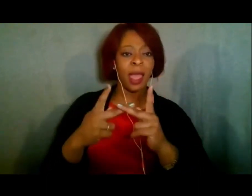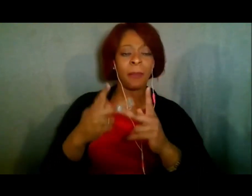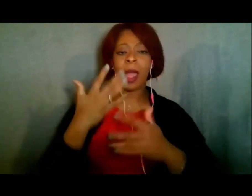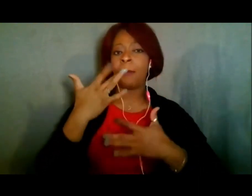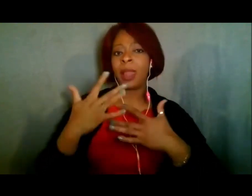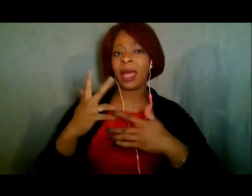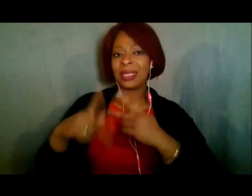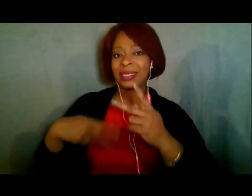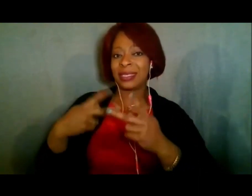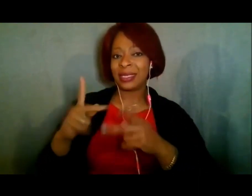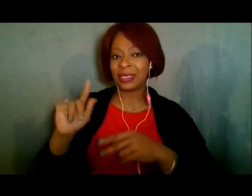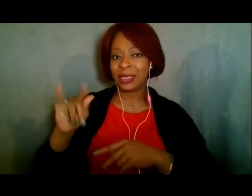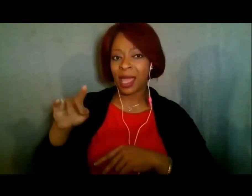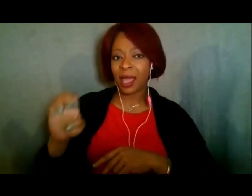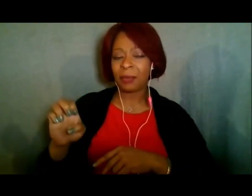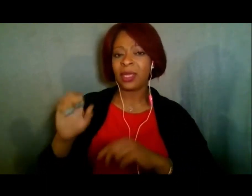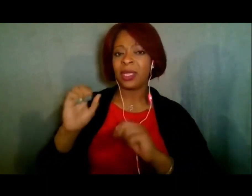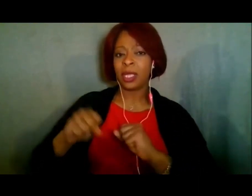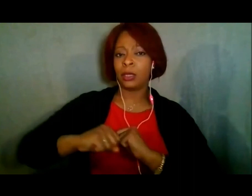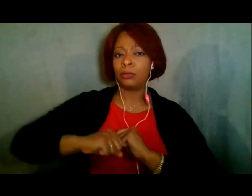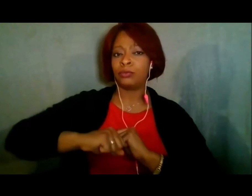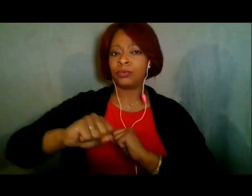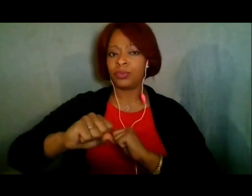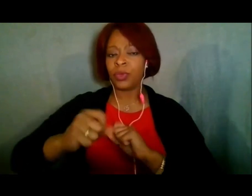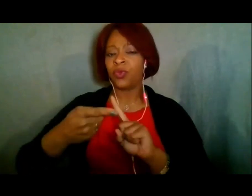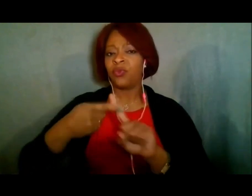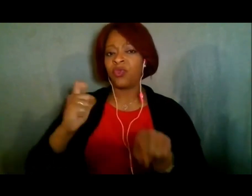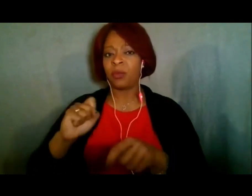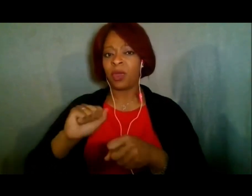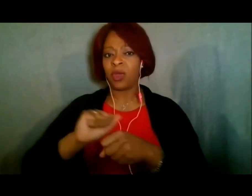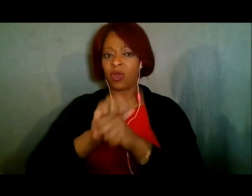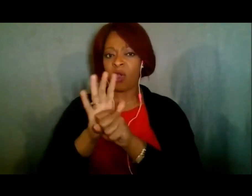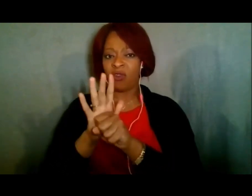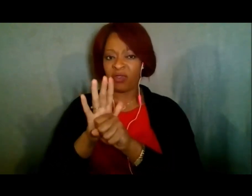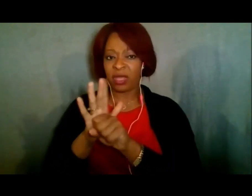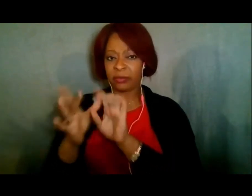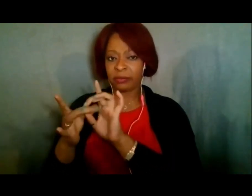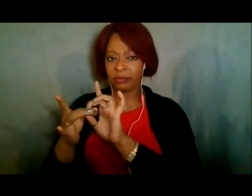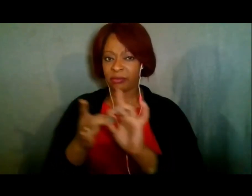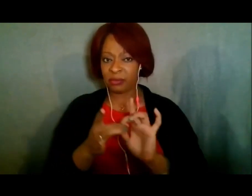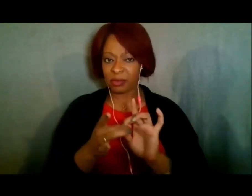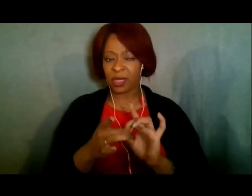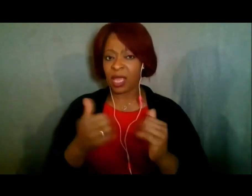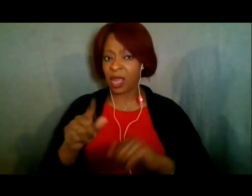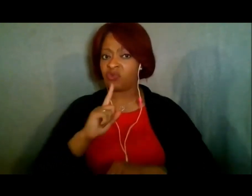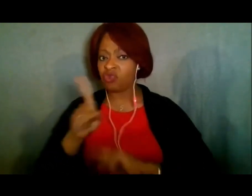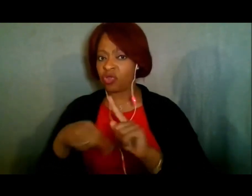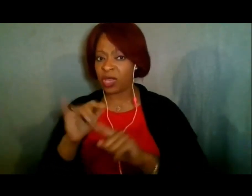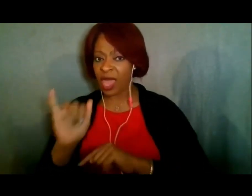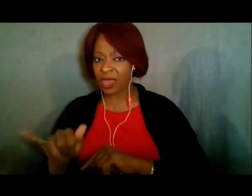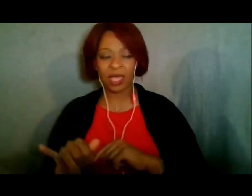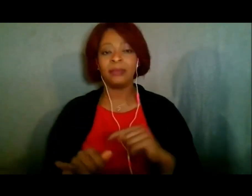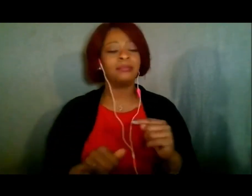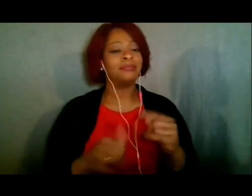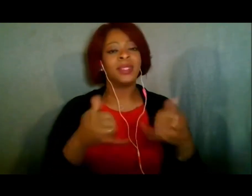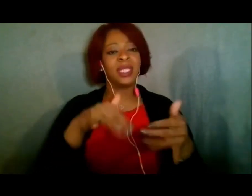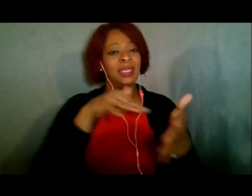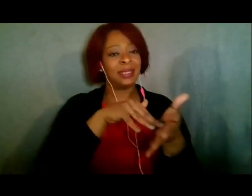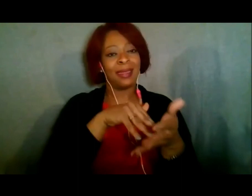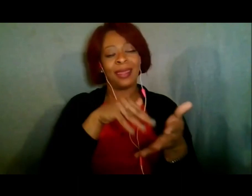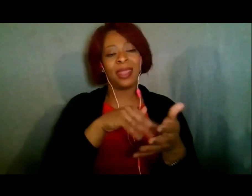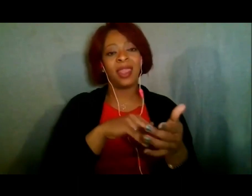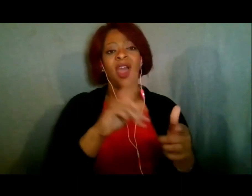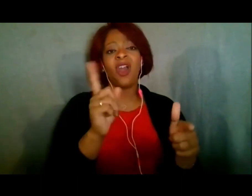severe symptoms if they contract COVID. Is there any truth to this? We don't know yet. We still need to do a lot of research. Those